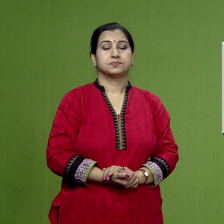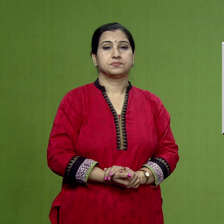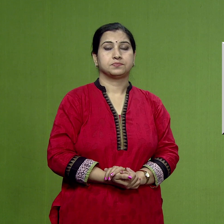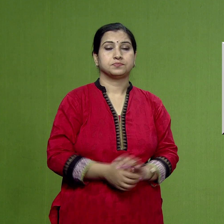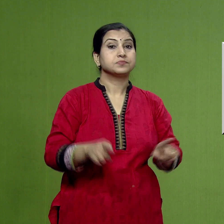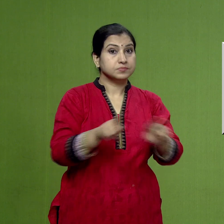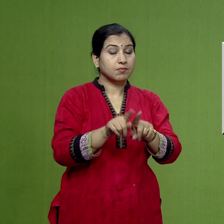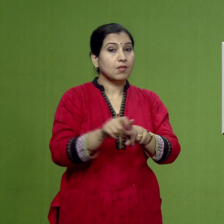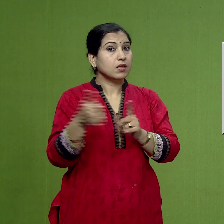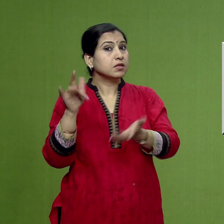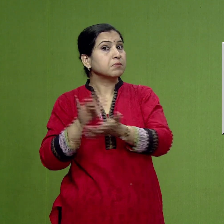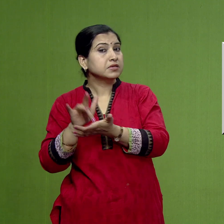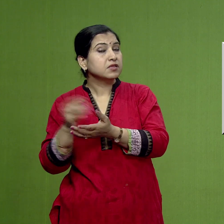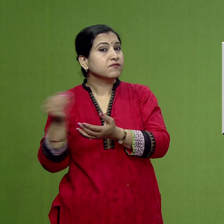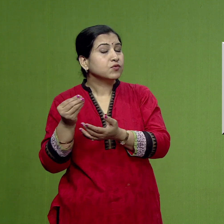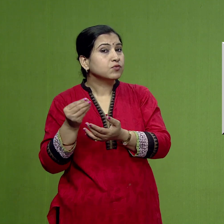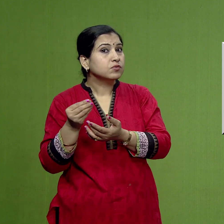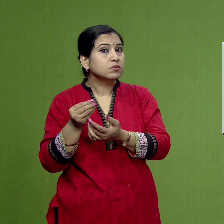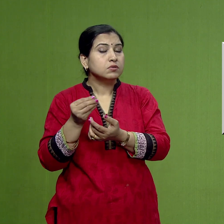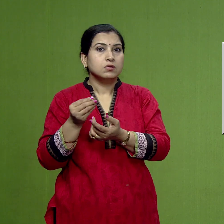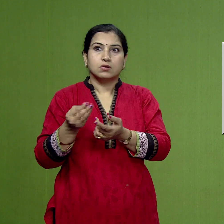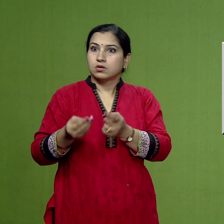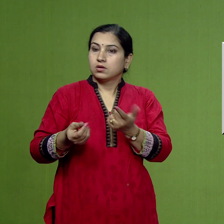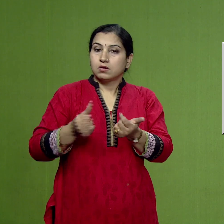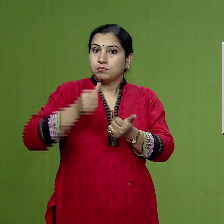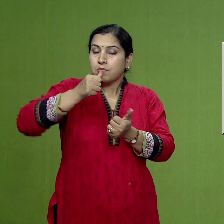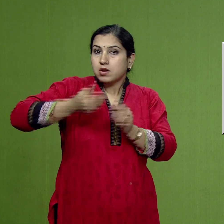On the other hand, some areas are flooded.